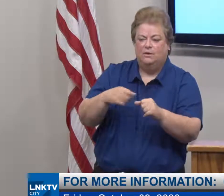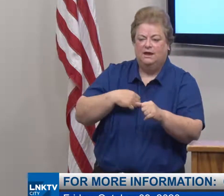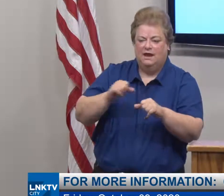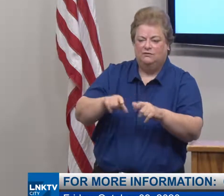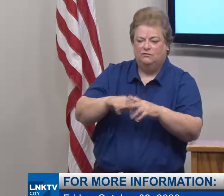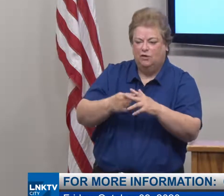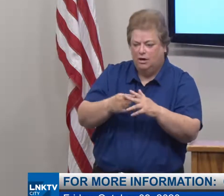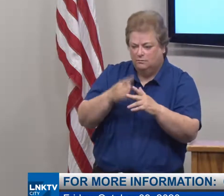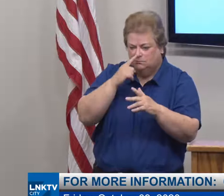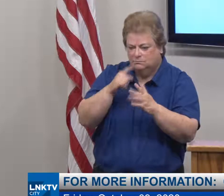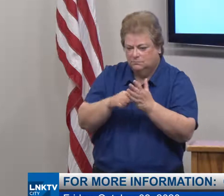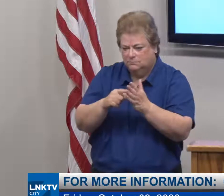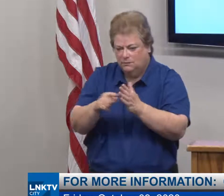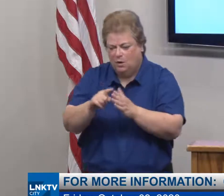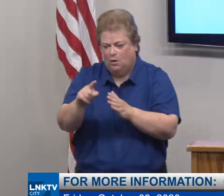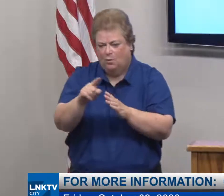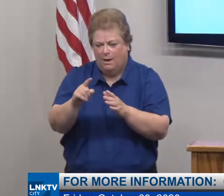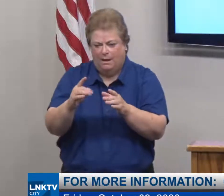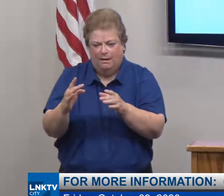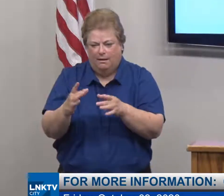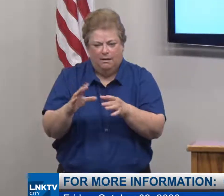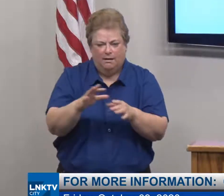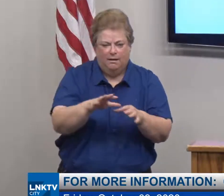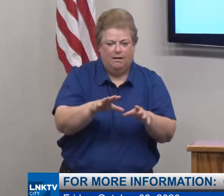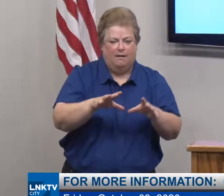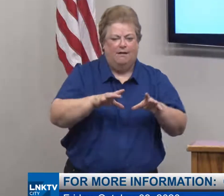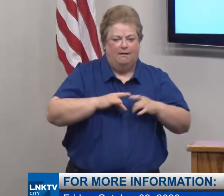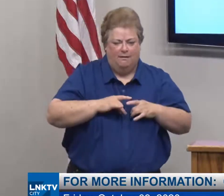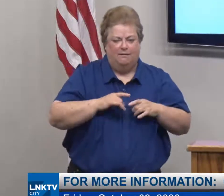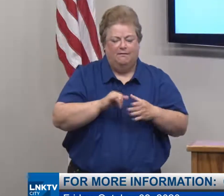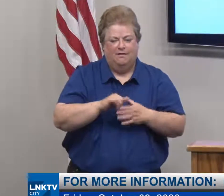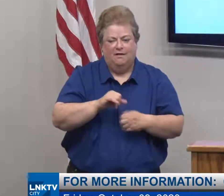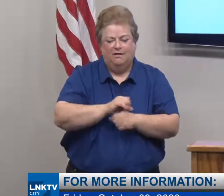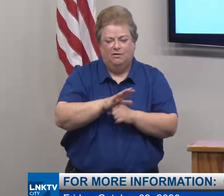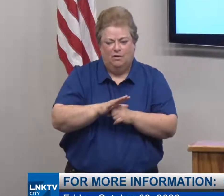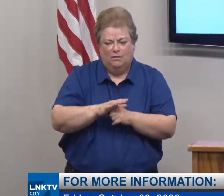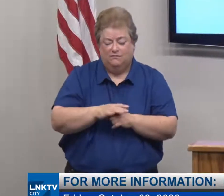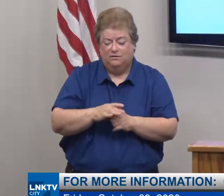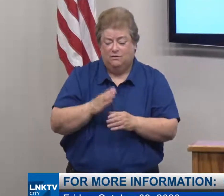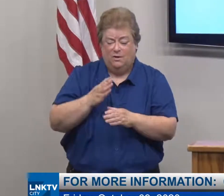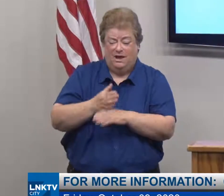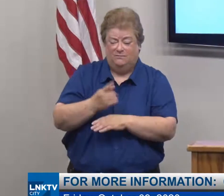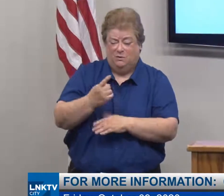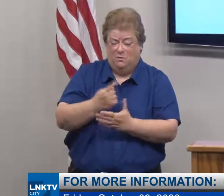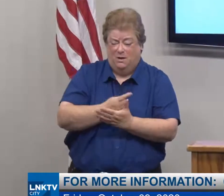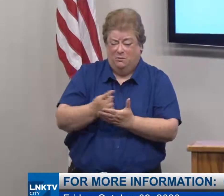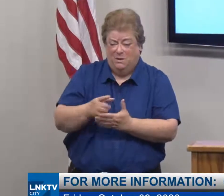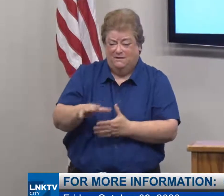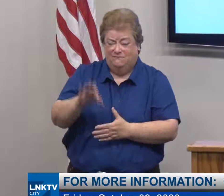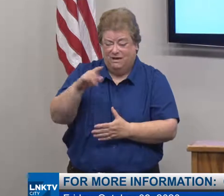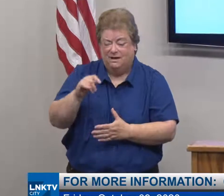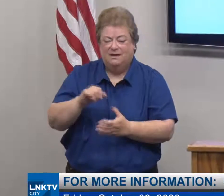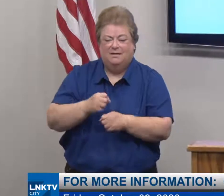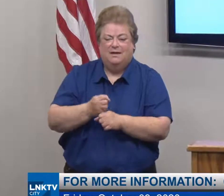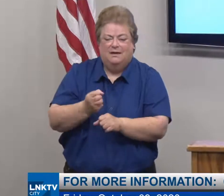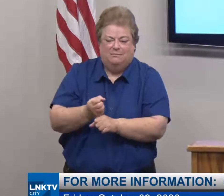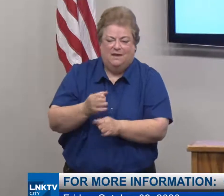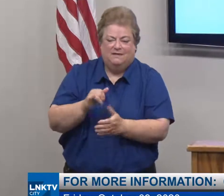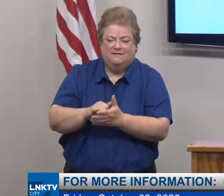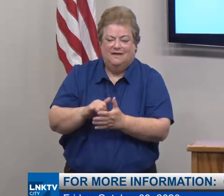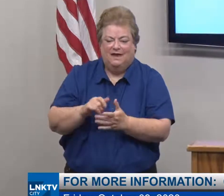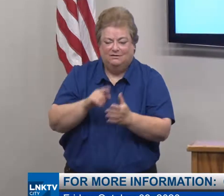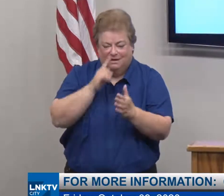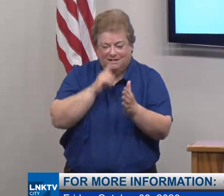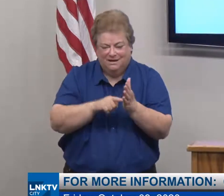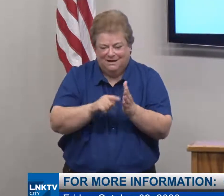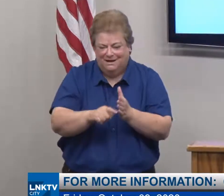process begins. Obviously, contacting people almost a week after they were tested makes contact tracing much less effective